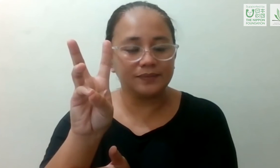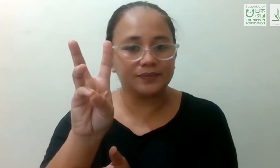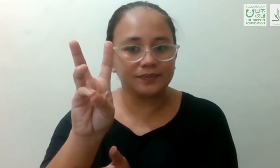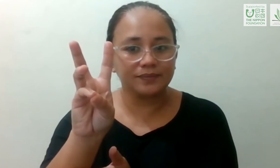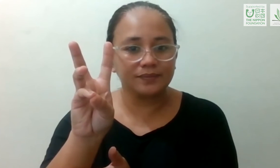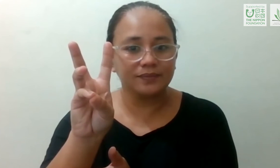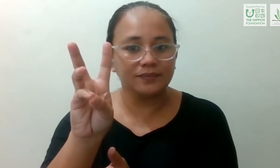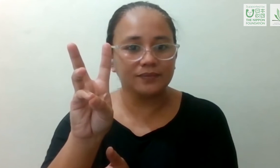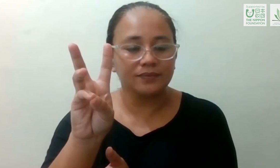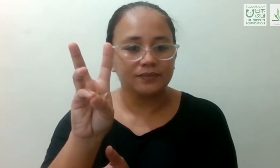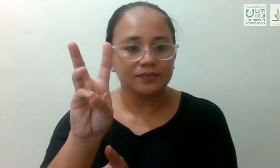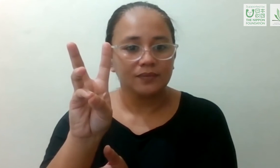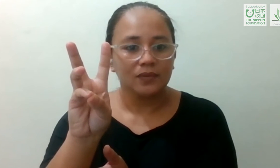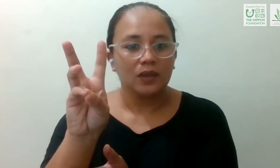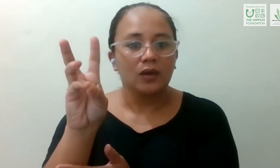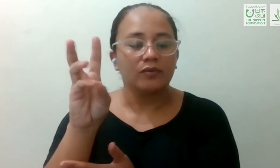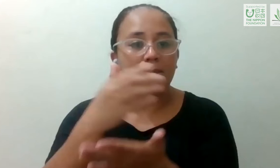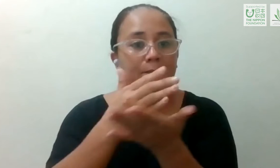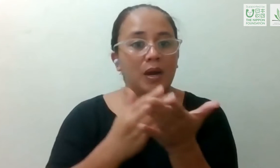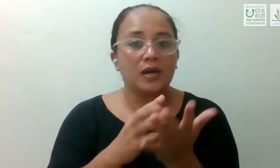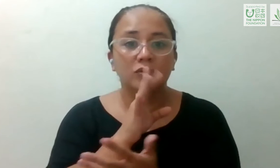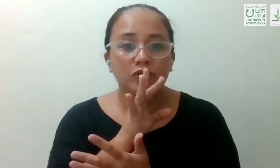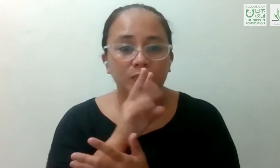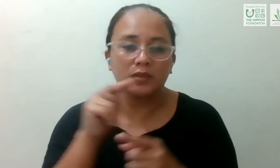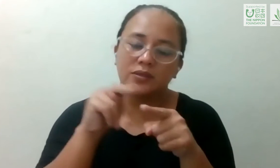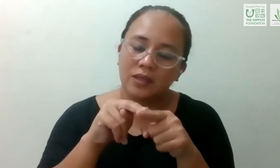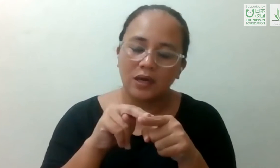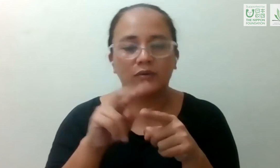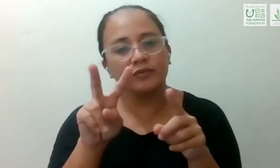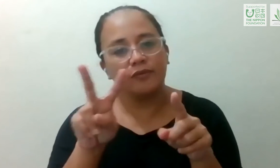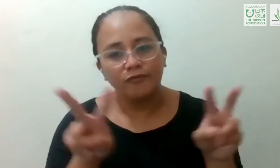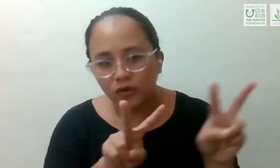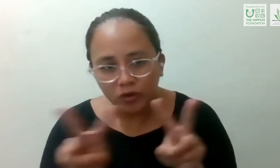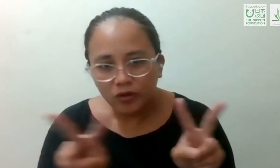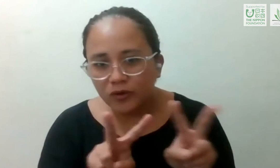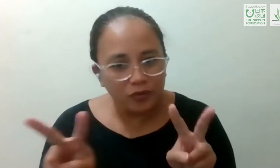for the arts of speech, nouns, verbs, etc.